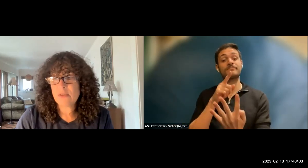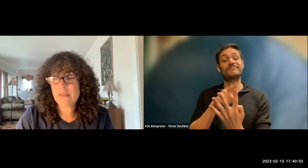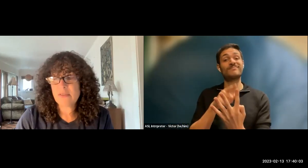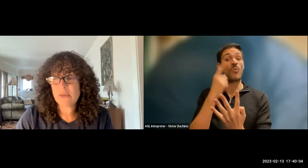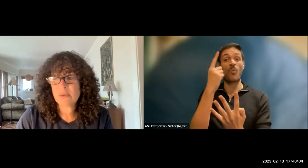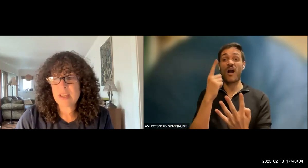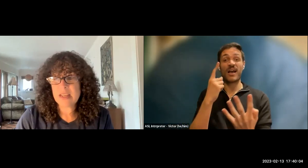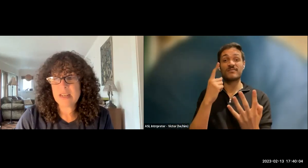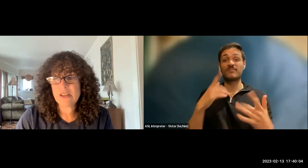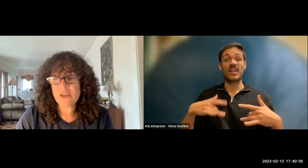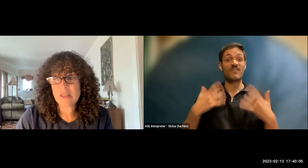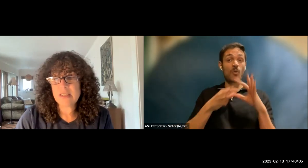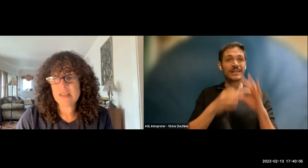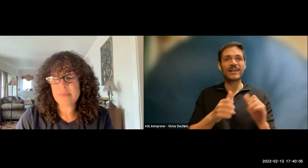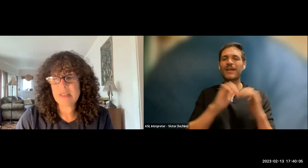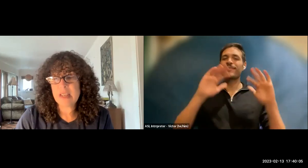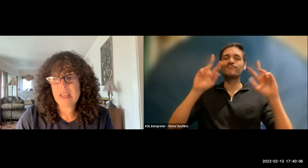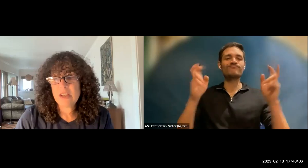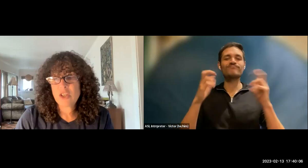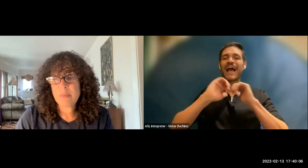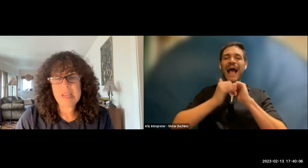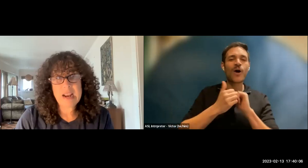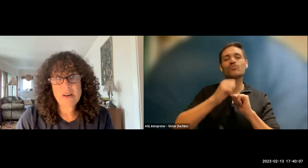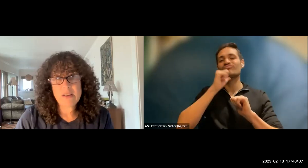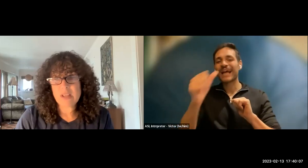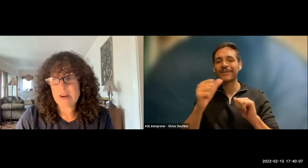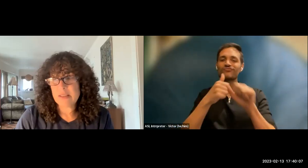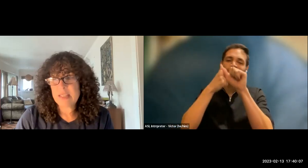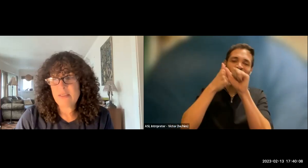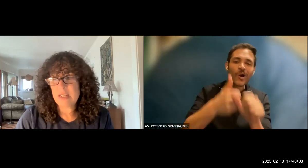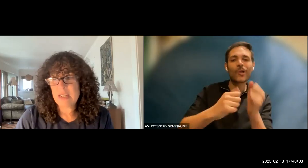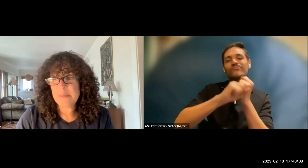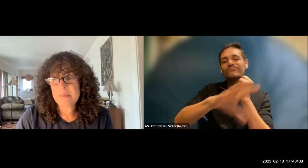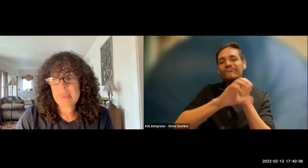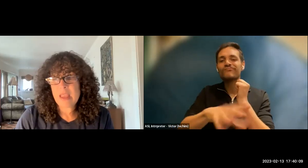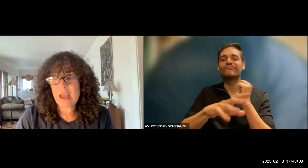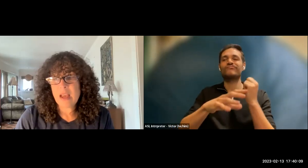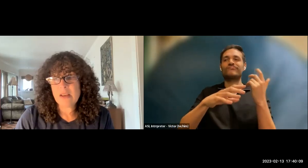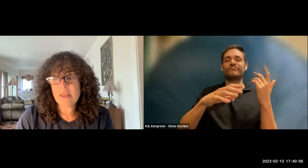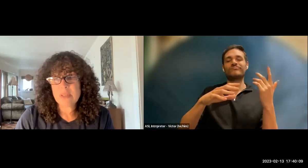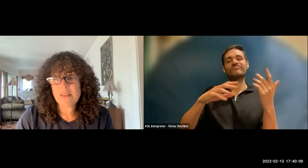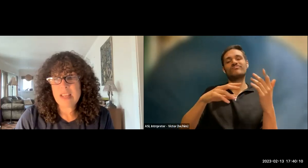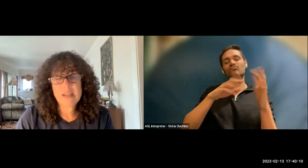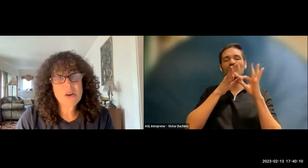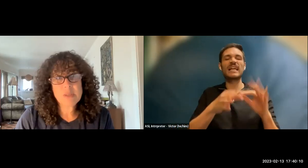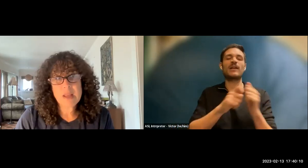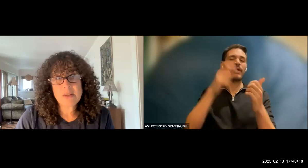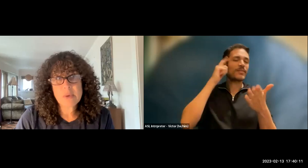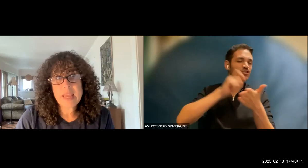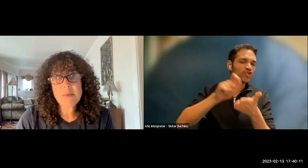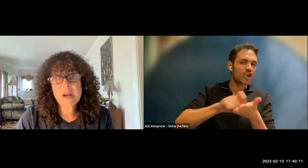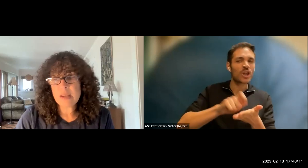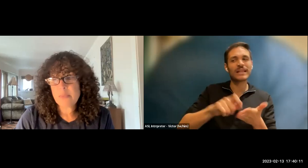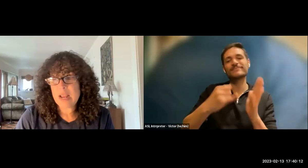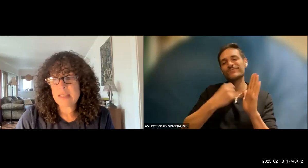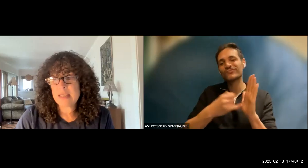propagandist for folks working in journalism and shaping narratives around safety. There was an event co-sponsored